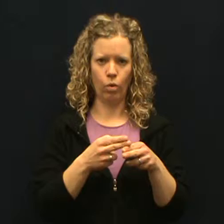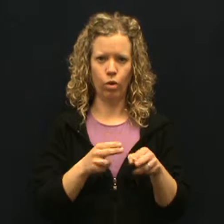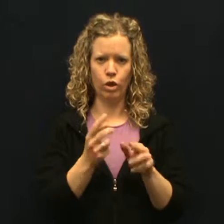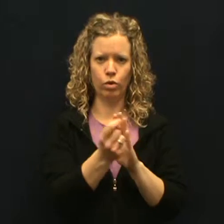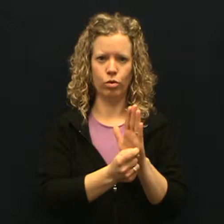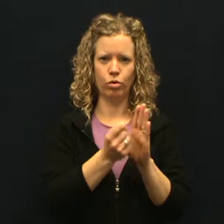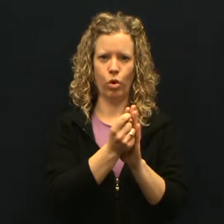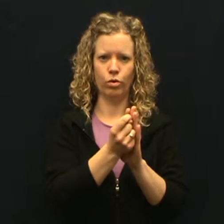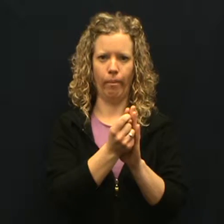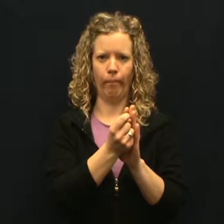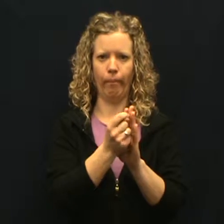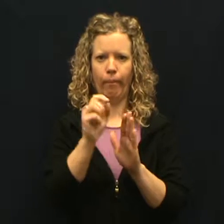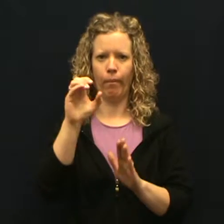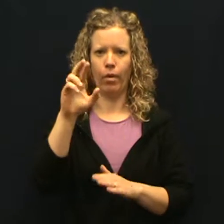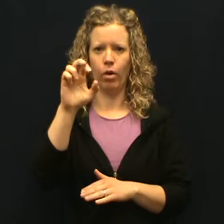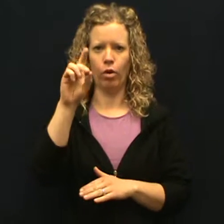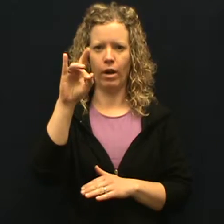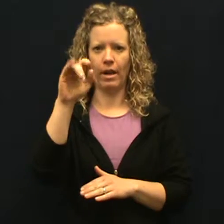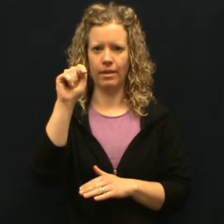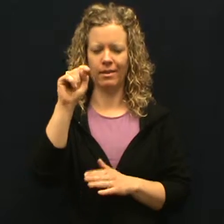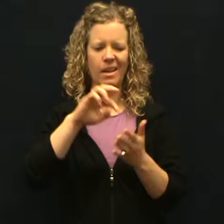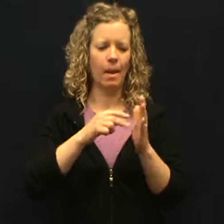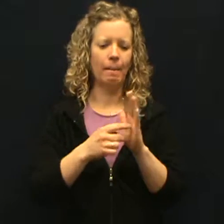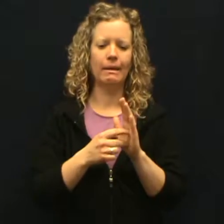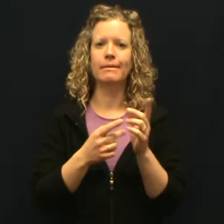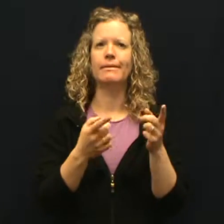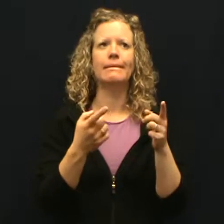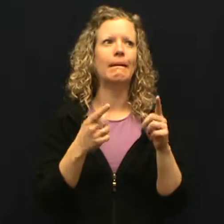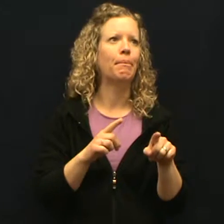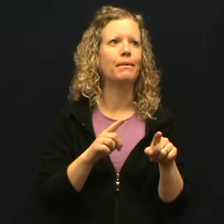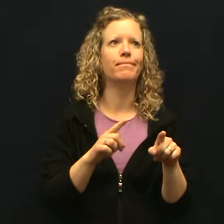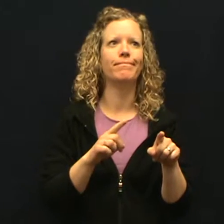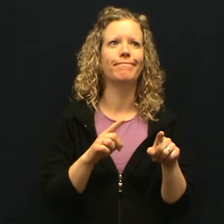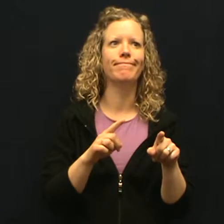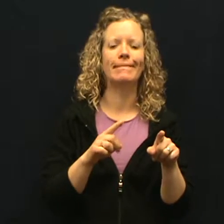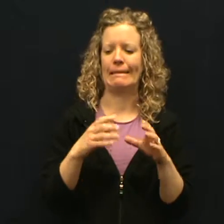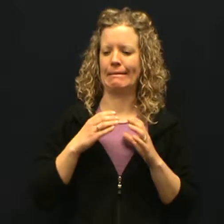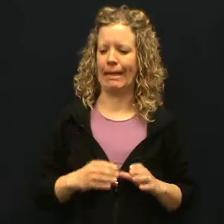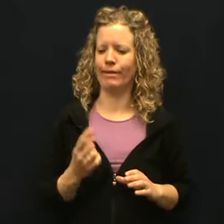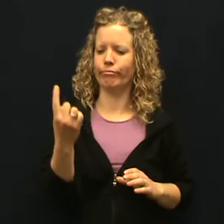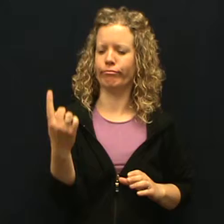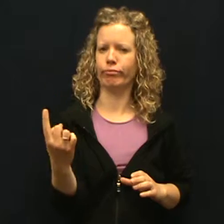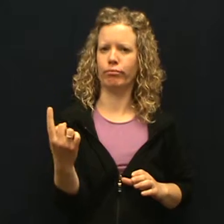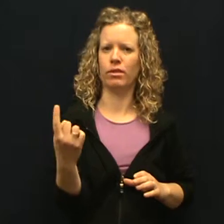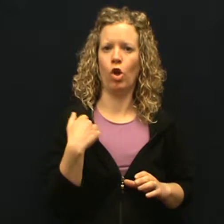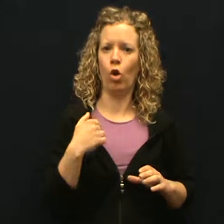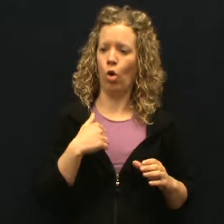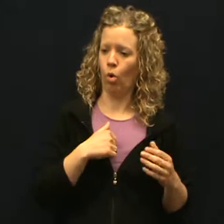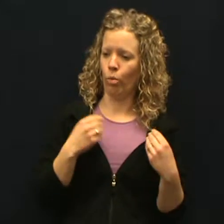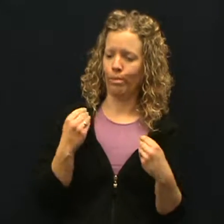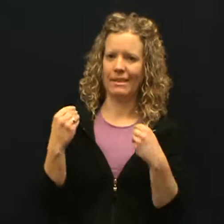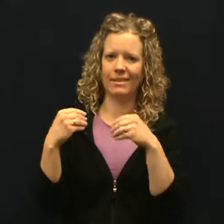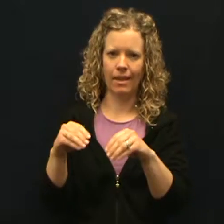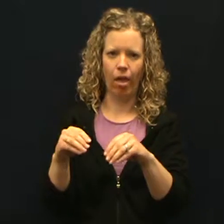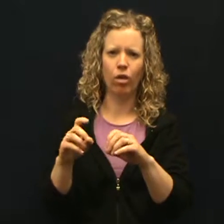sell something to somebody on credit, which involves accounts receivable. And whenever you have